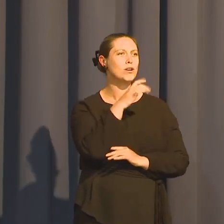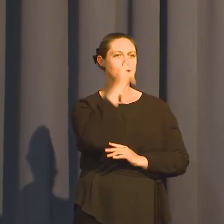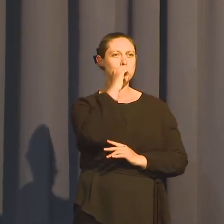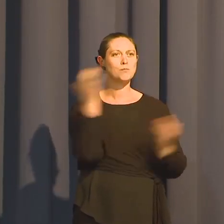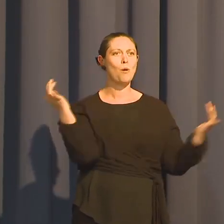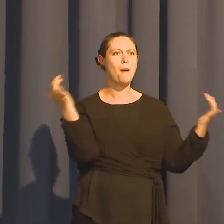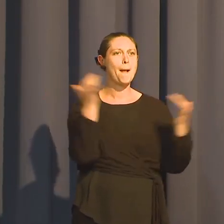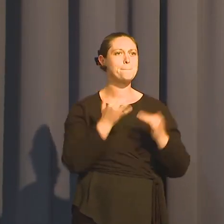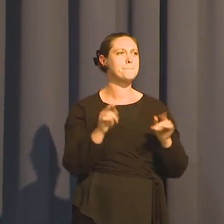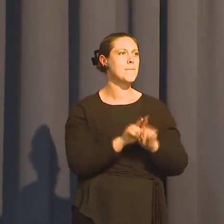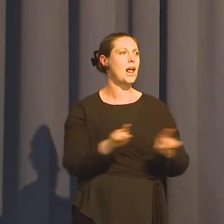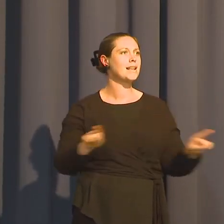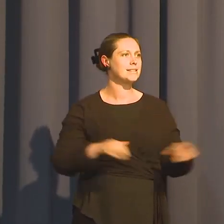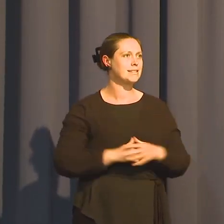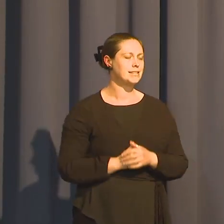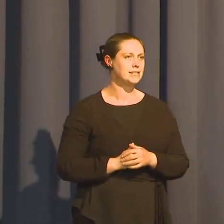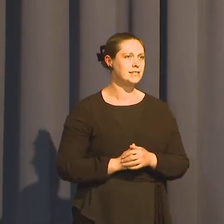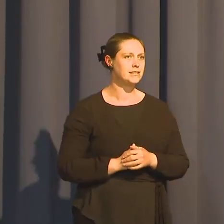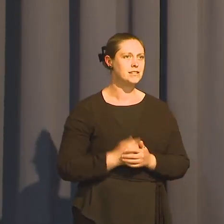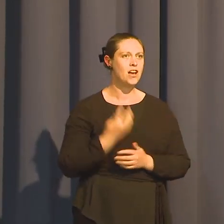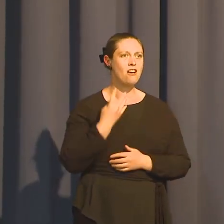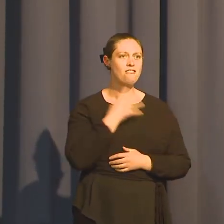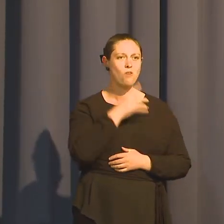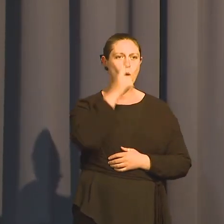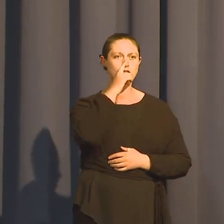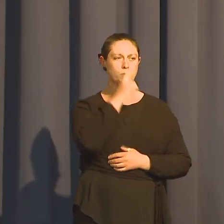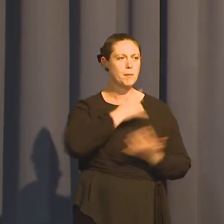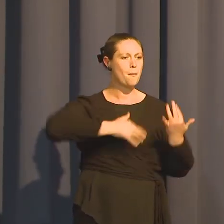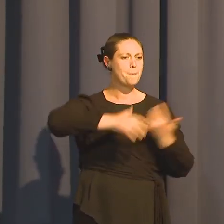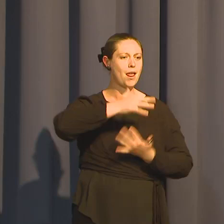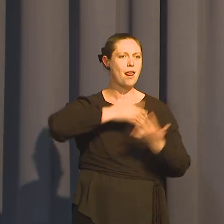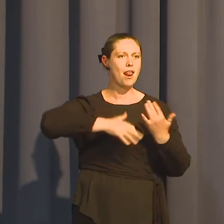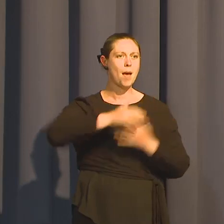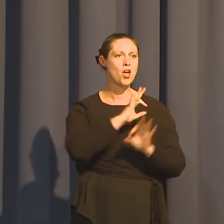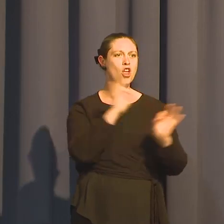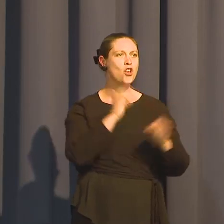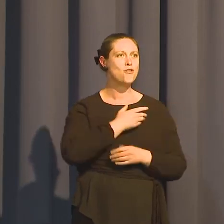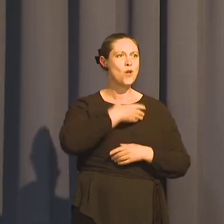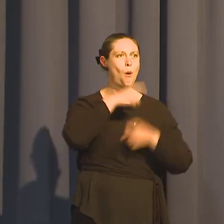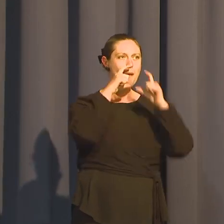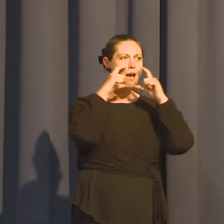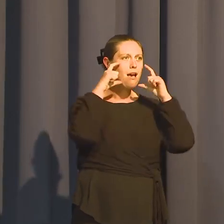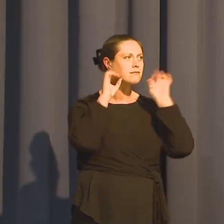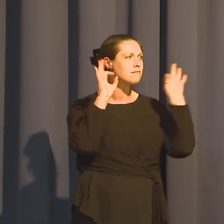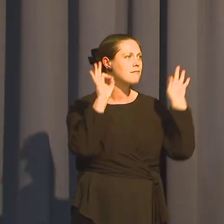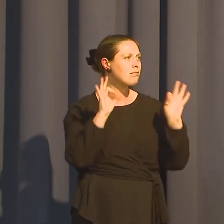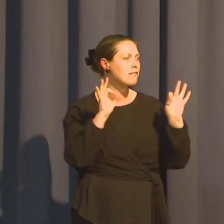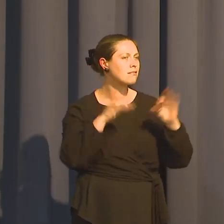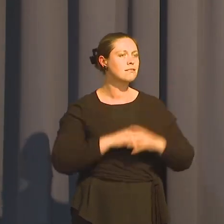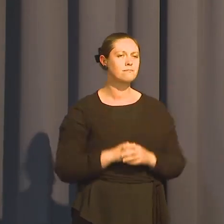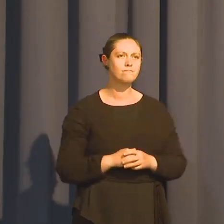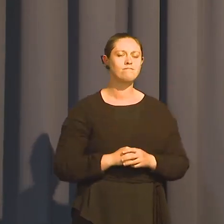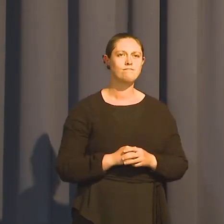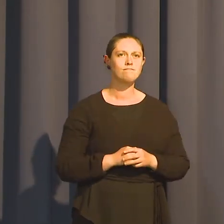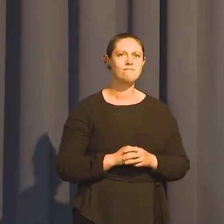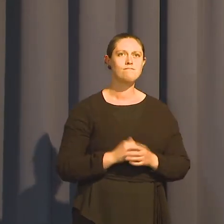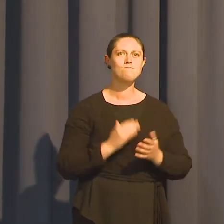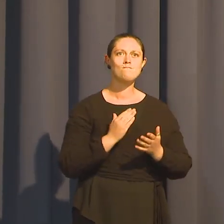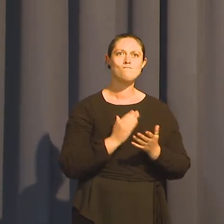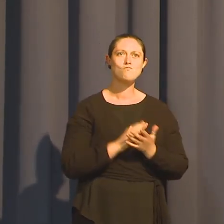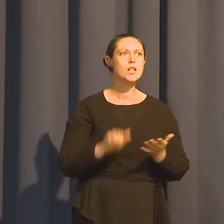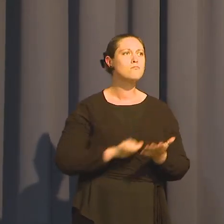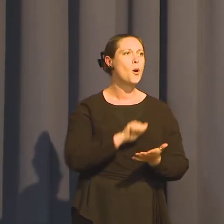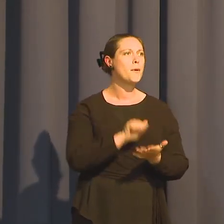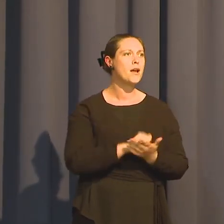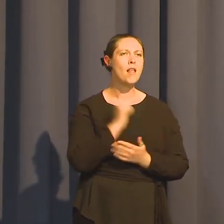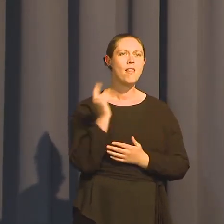Around 400 people in close vicinity of each other, with no masks. And it's appropriate that we just take a minute